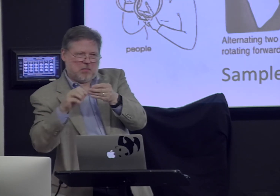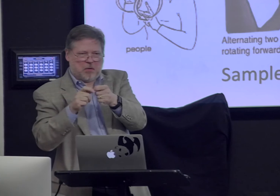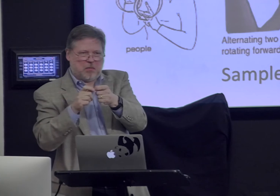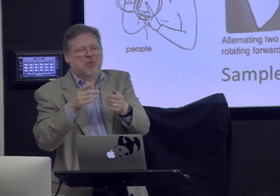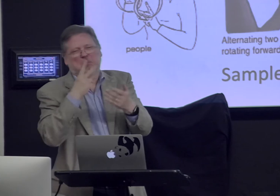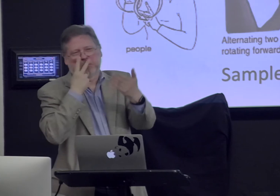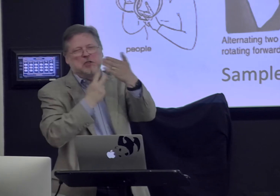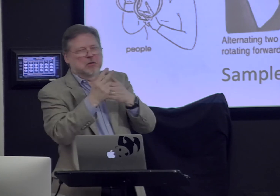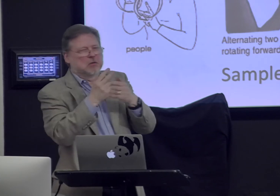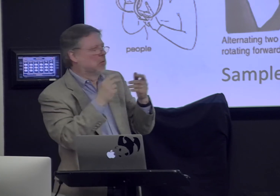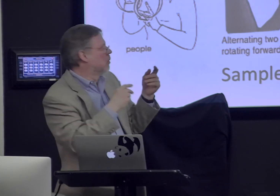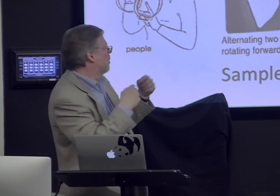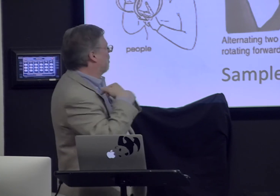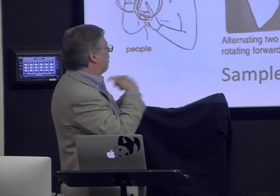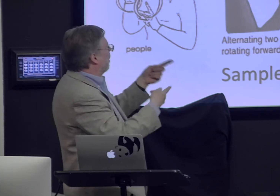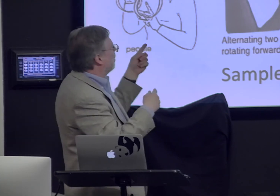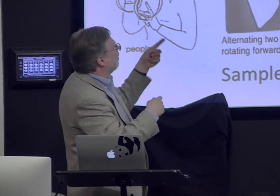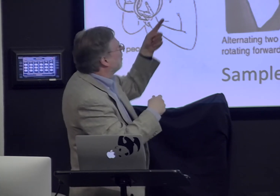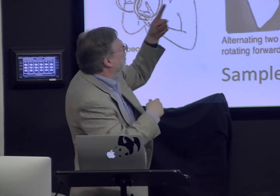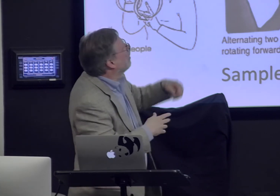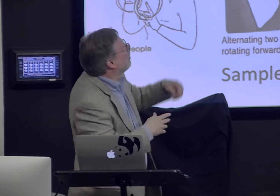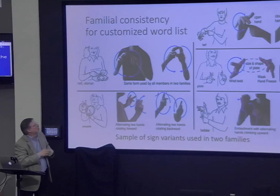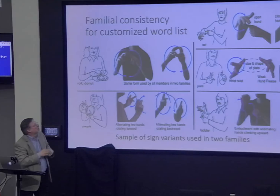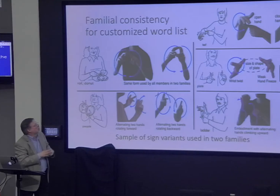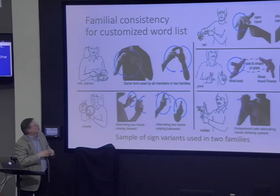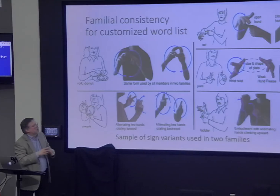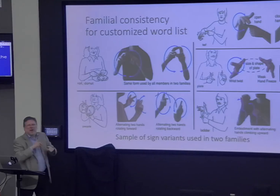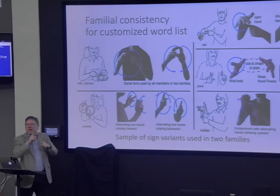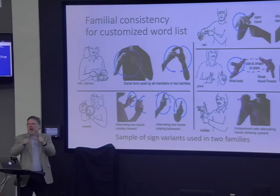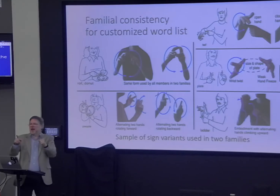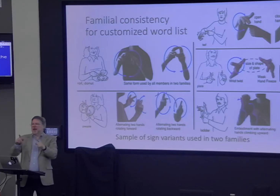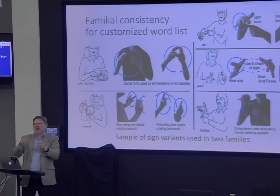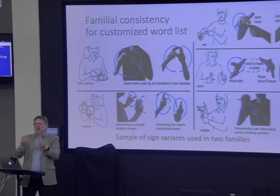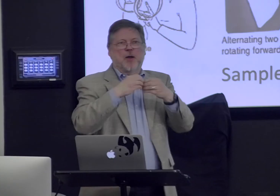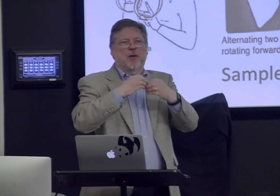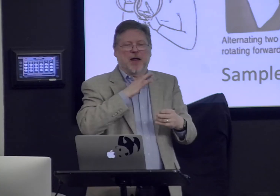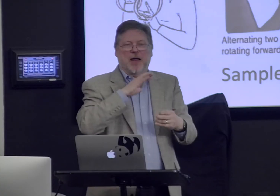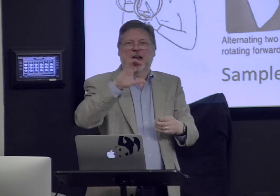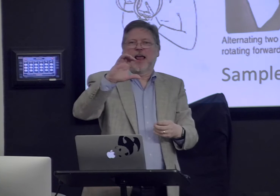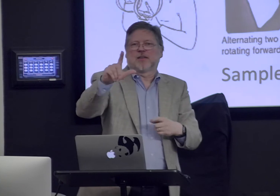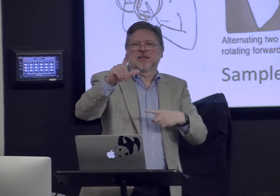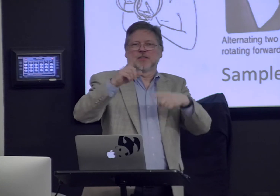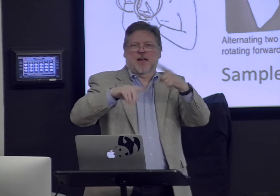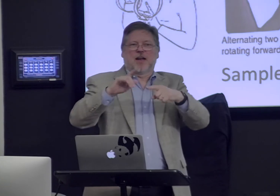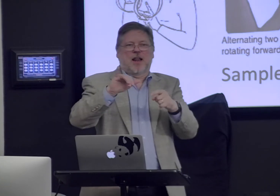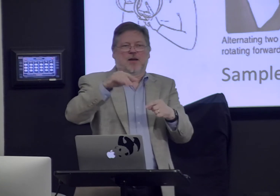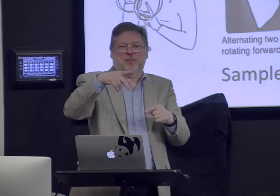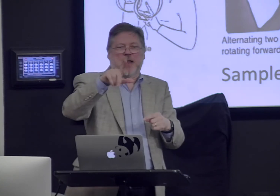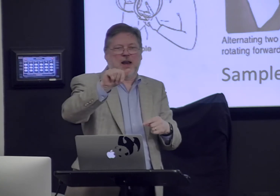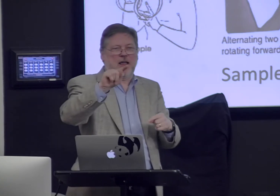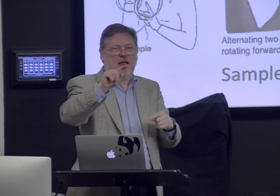the aperture of their fingers. One family used an open hand, another family used a closed